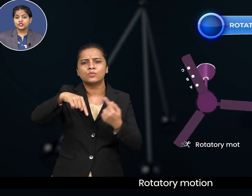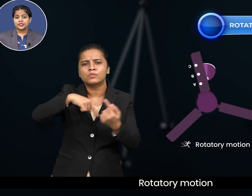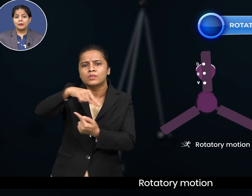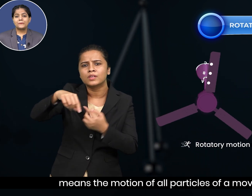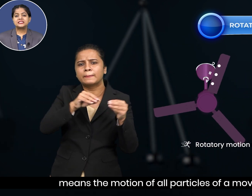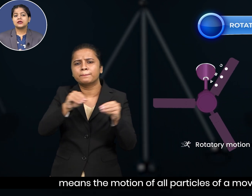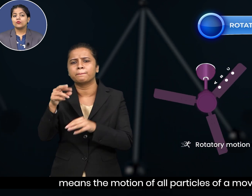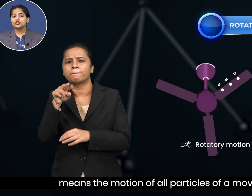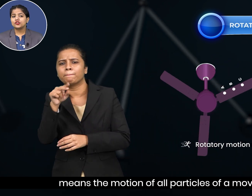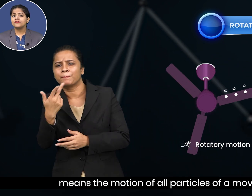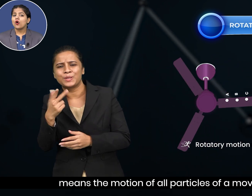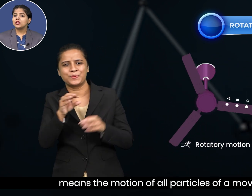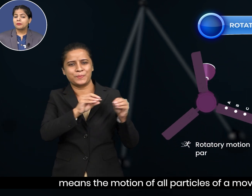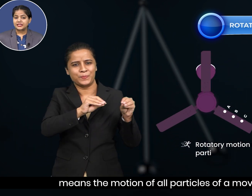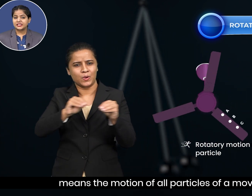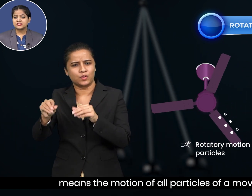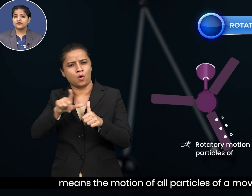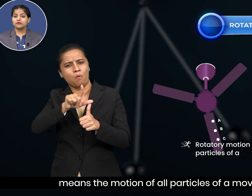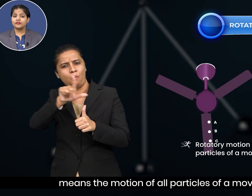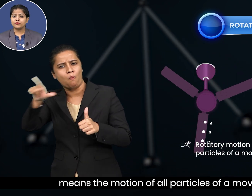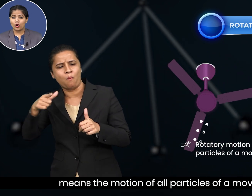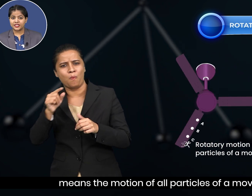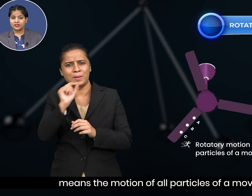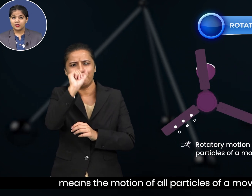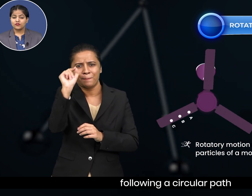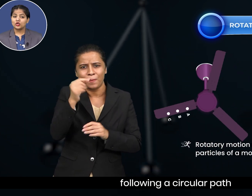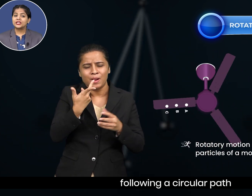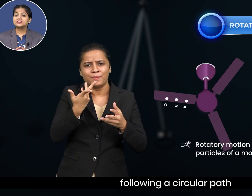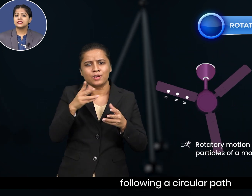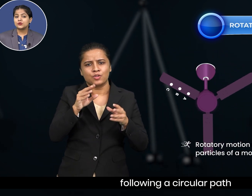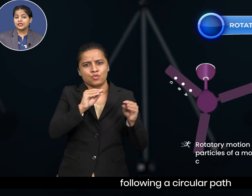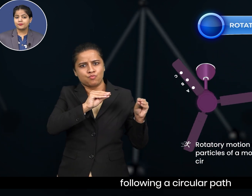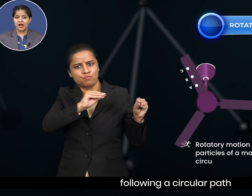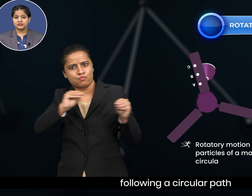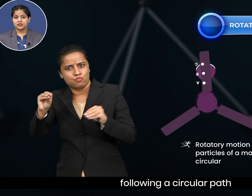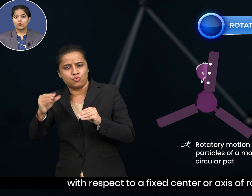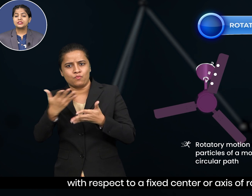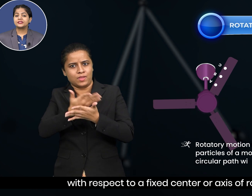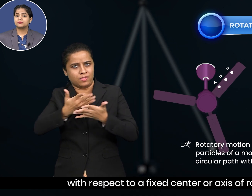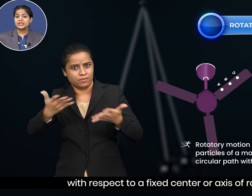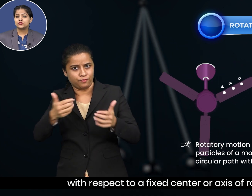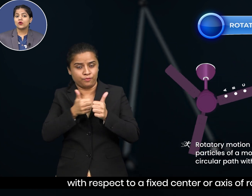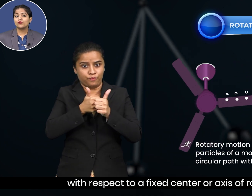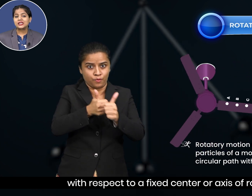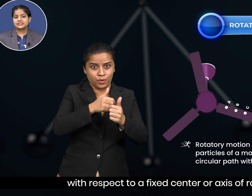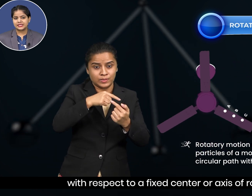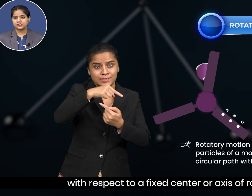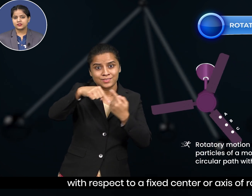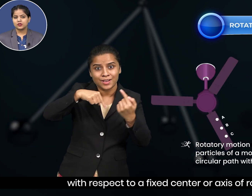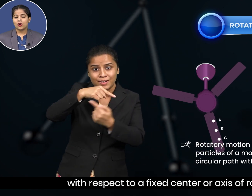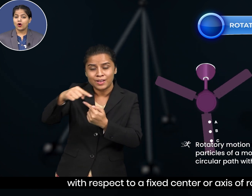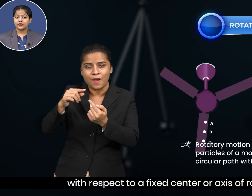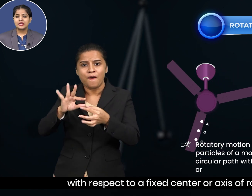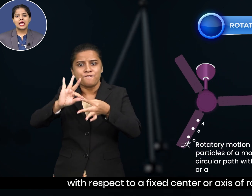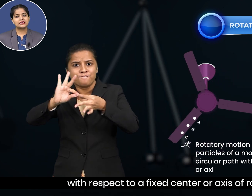Rotatory motion means the motion of all particles of moving body following a circular path with respect to a fixed